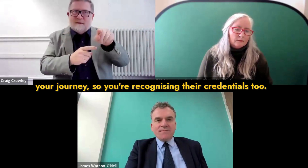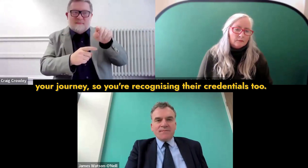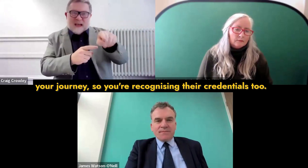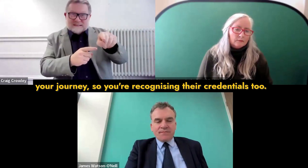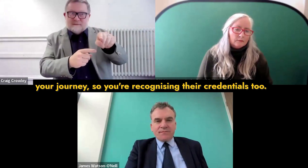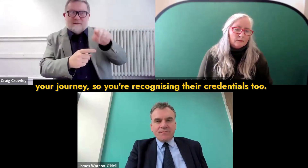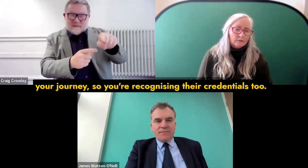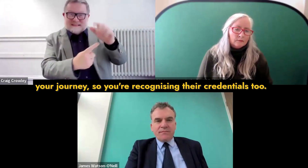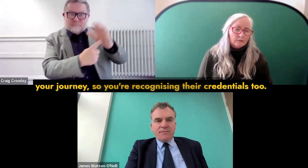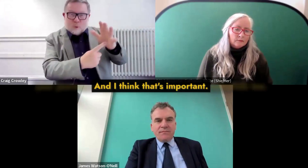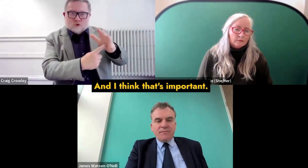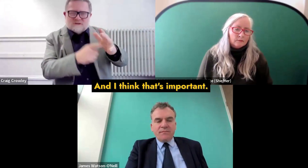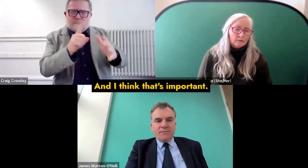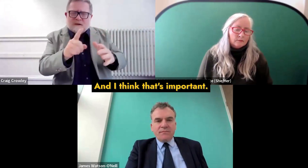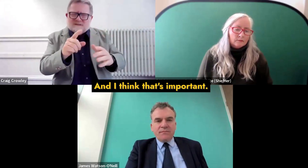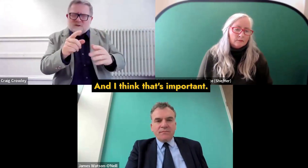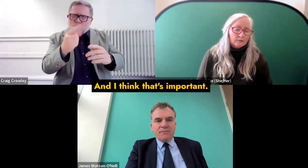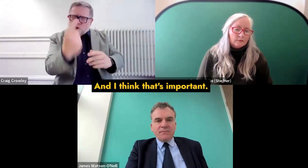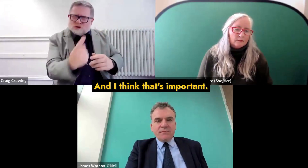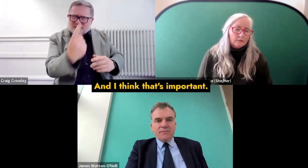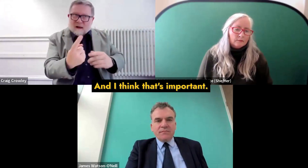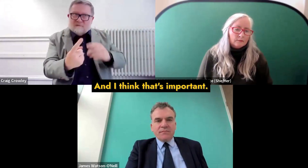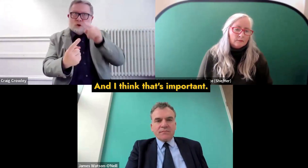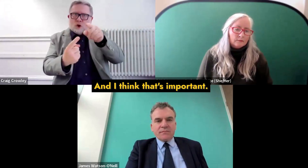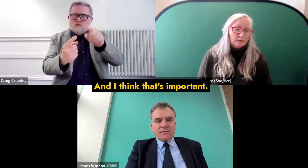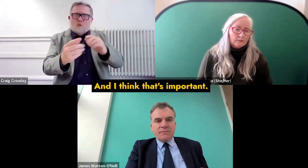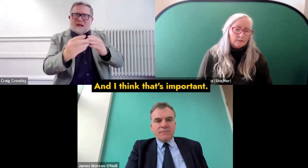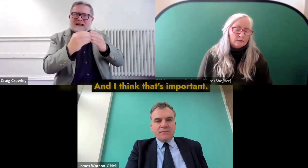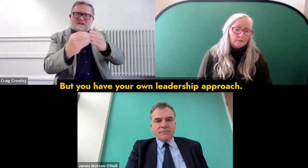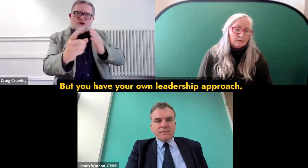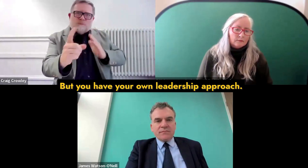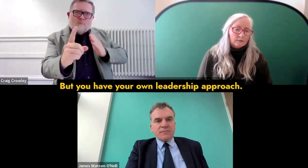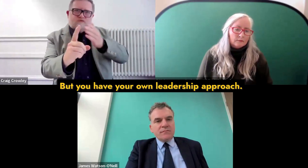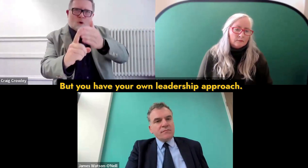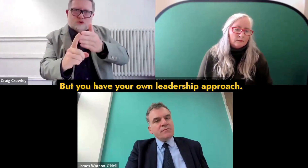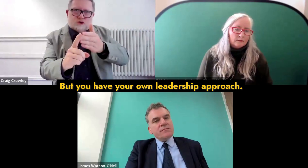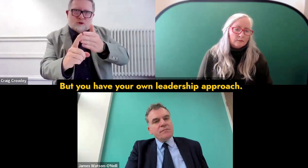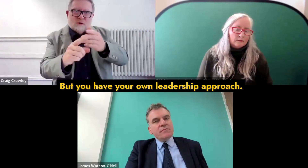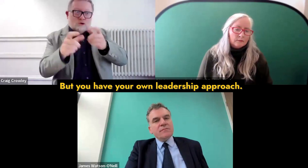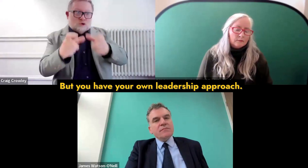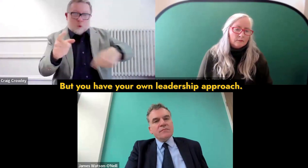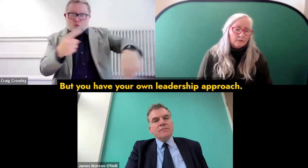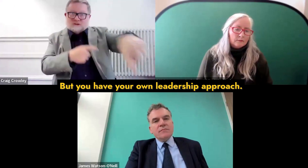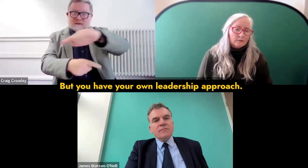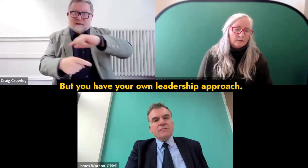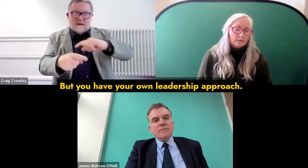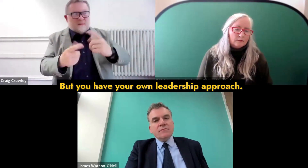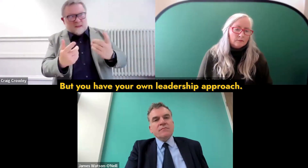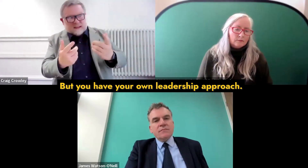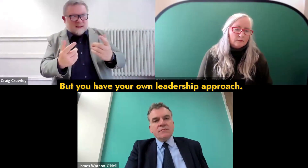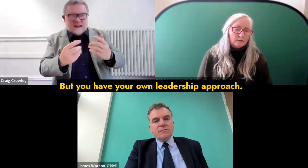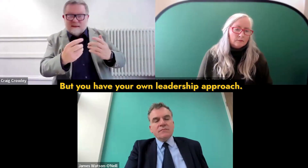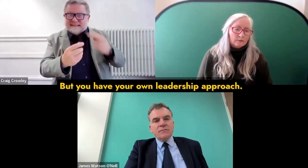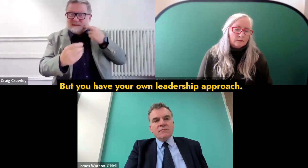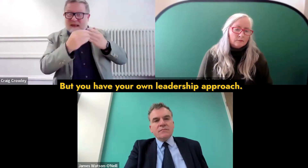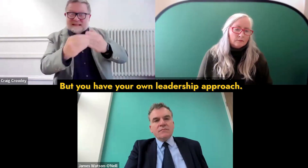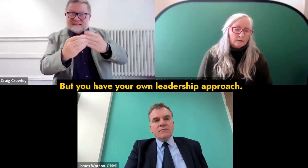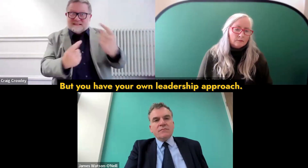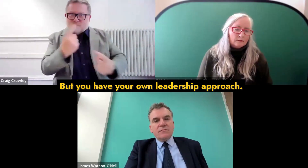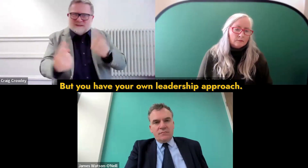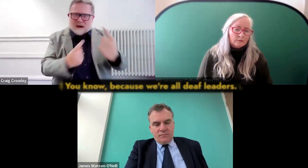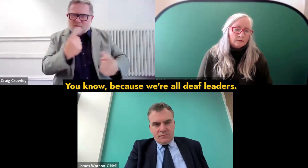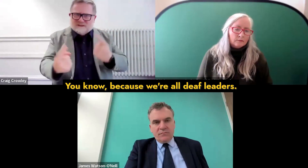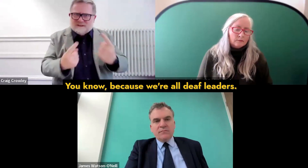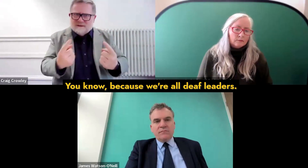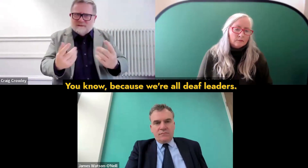credentials too. And I think that's important, but you have your own leadership